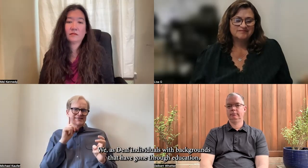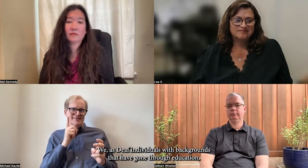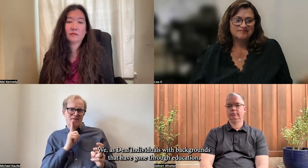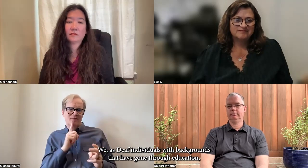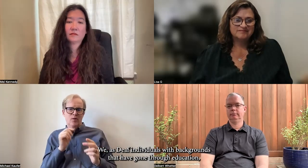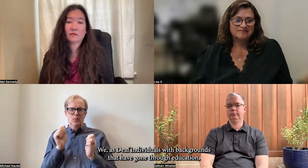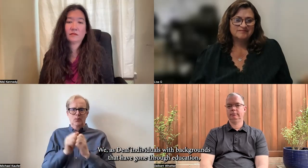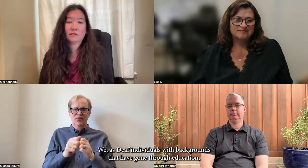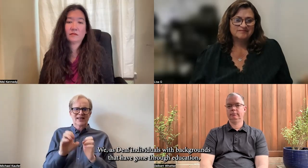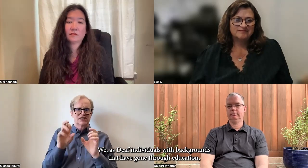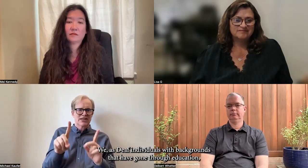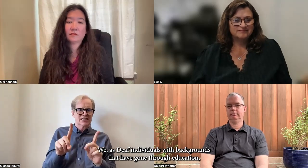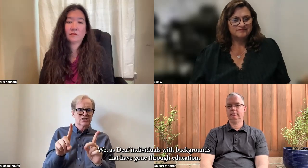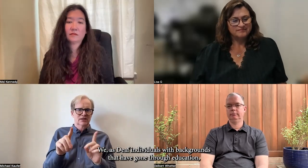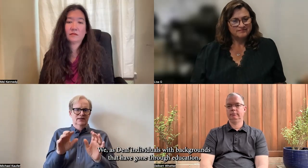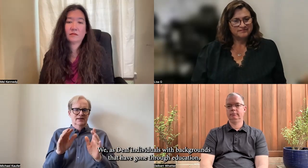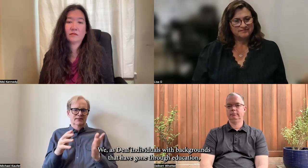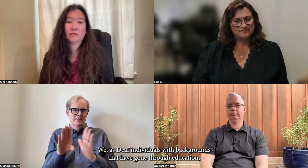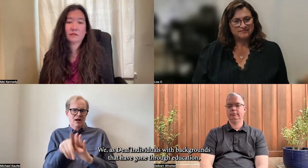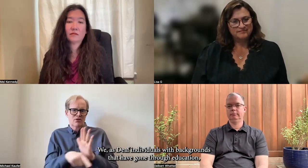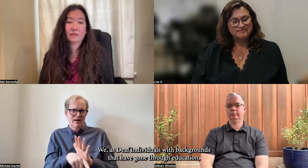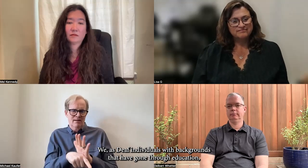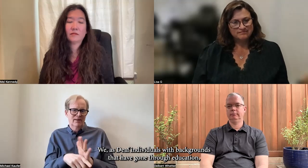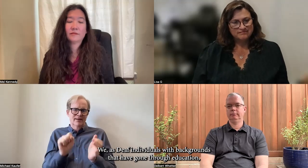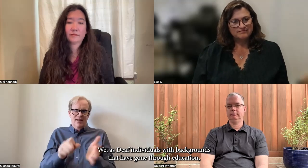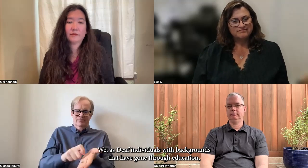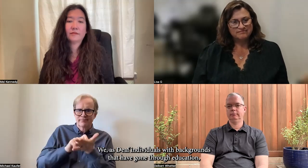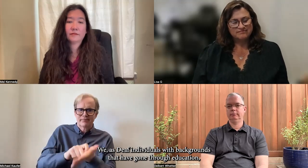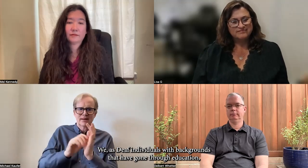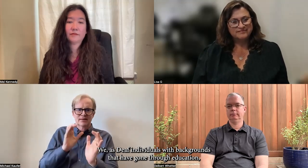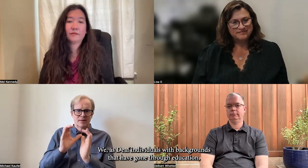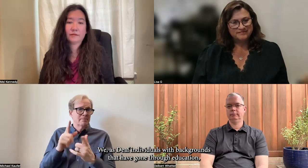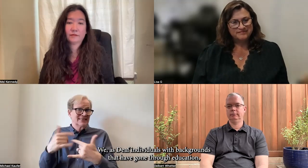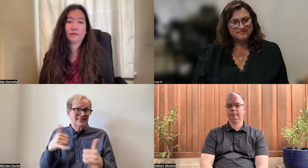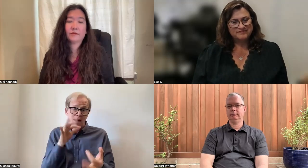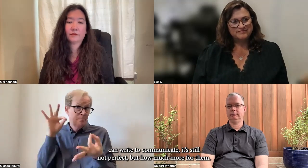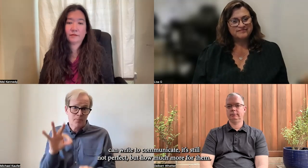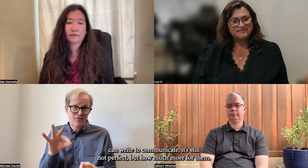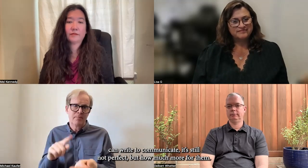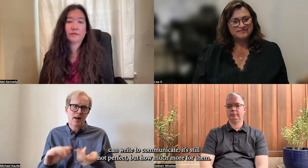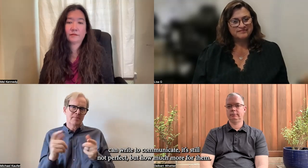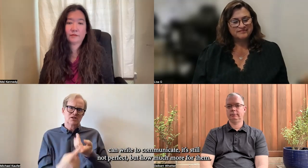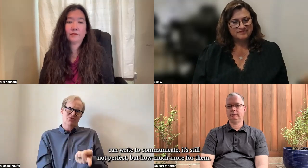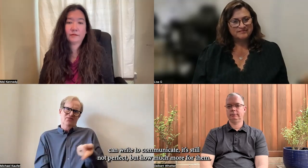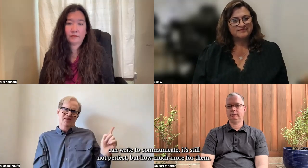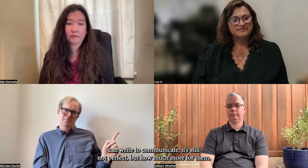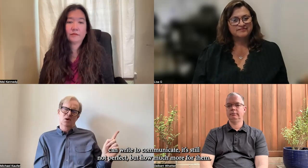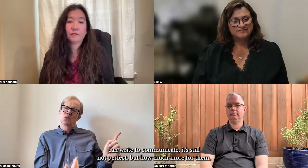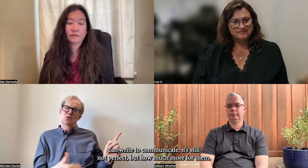We, as deaf individuals with backgrounds that have gone through education, can write to communicate. It's still not perfect, but